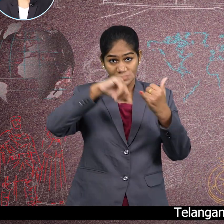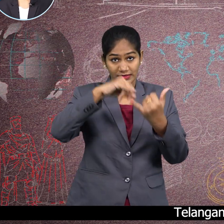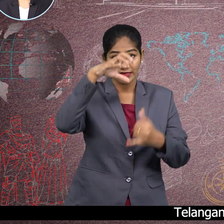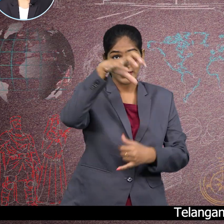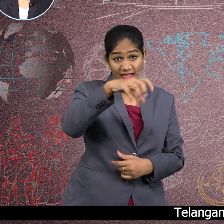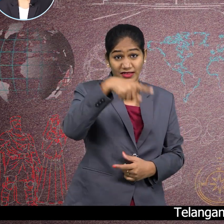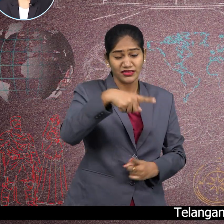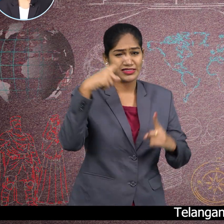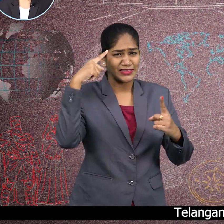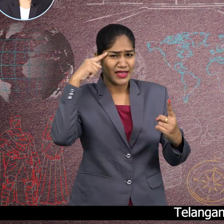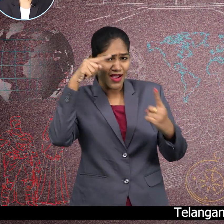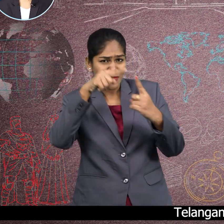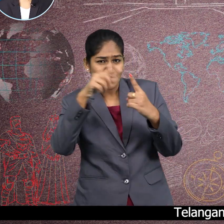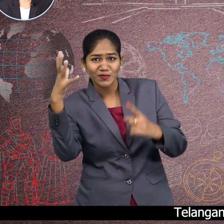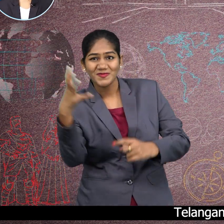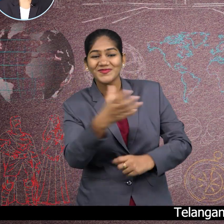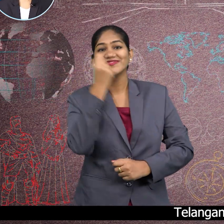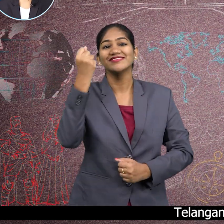Telangana is achieved.